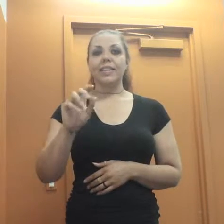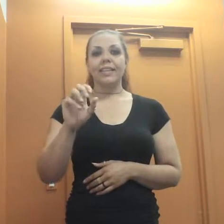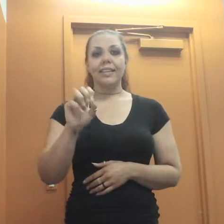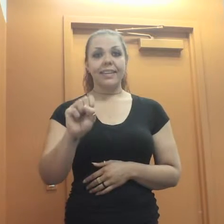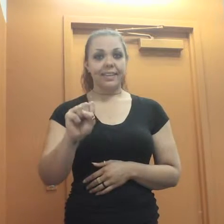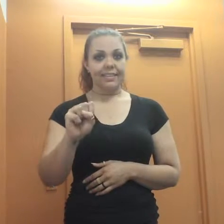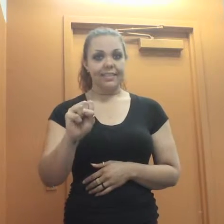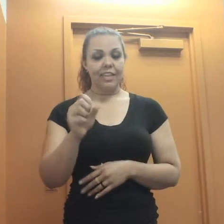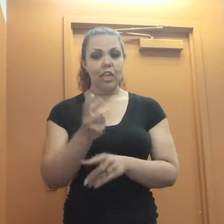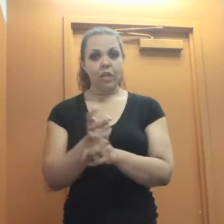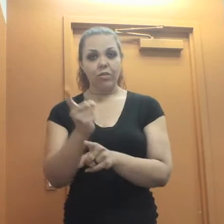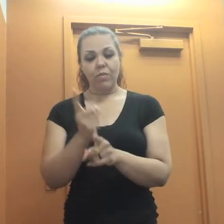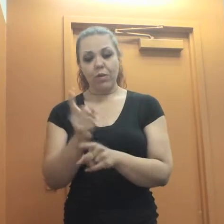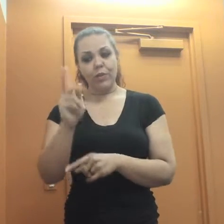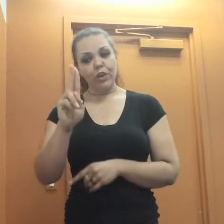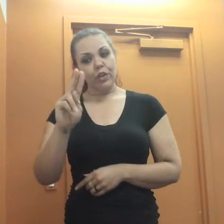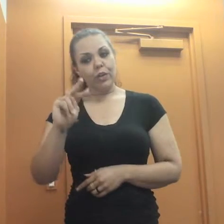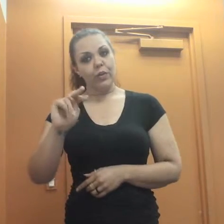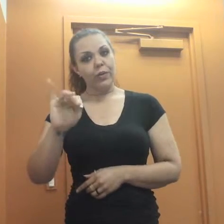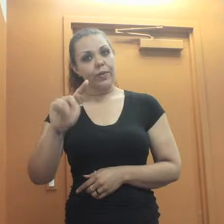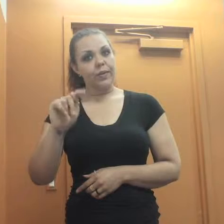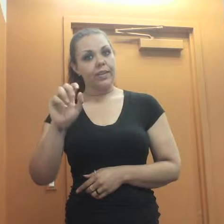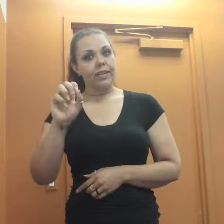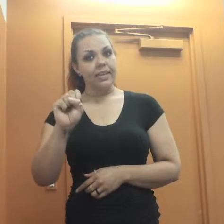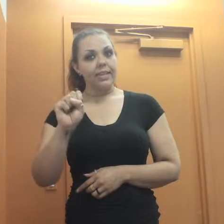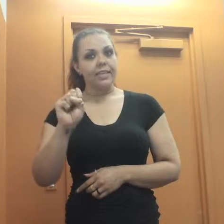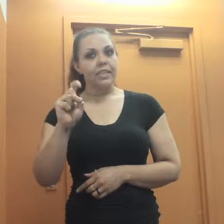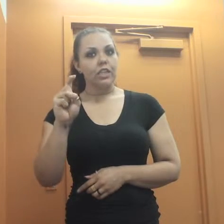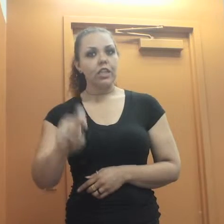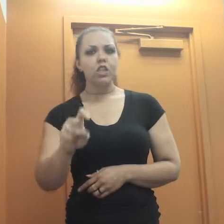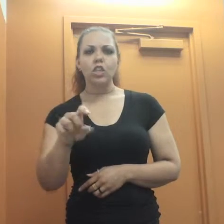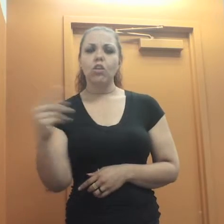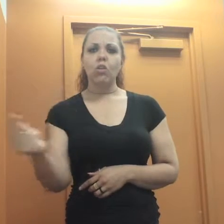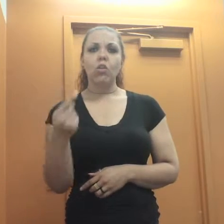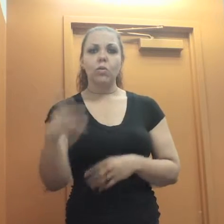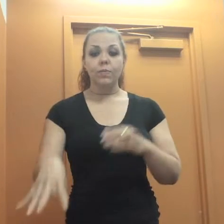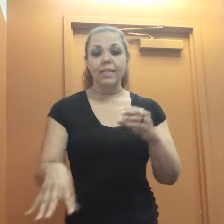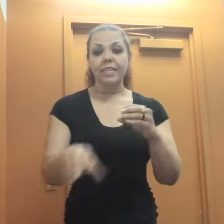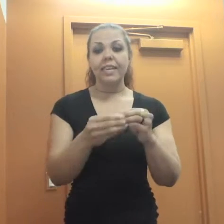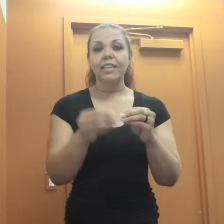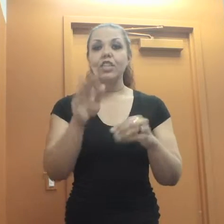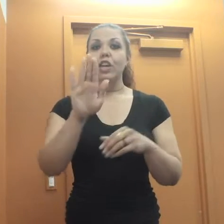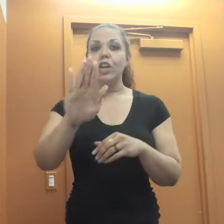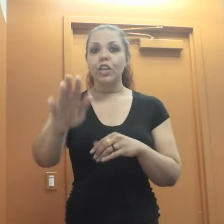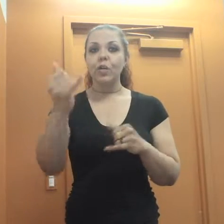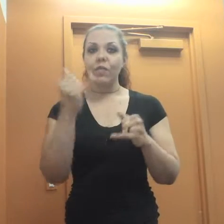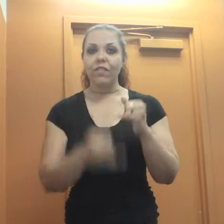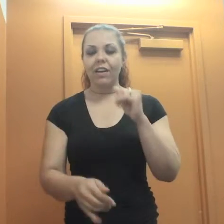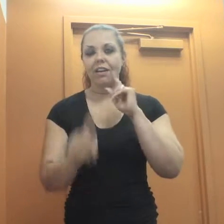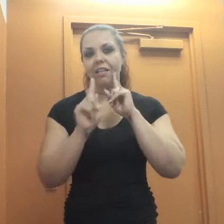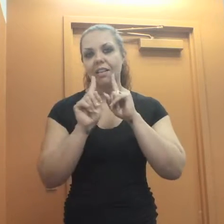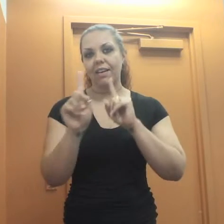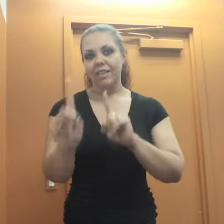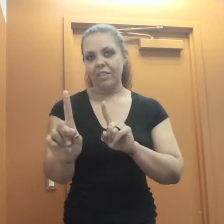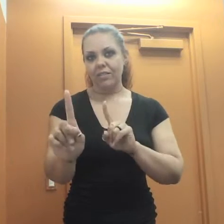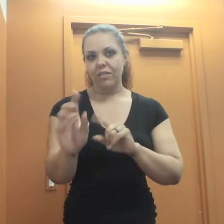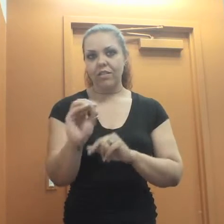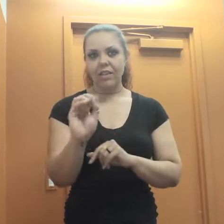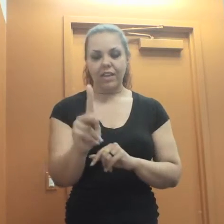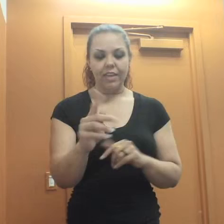units should always be attached to the final answer. Okay, let's try another. Given the reaction between